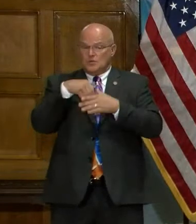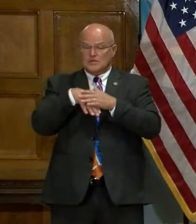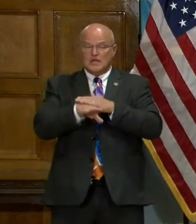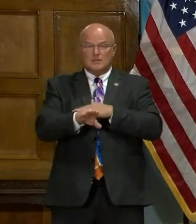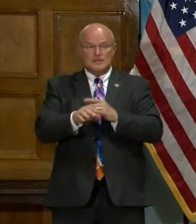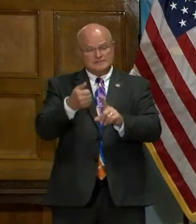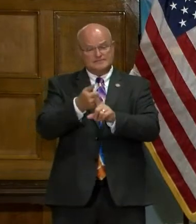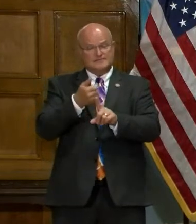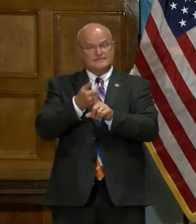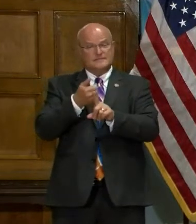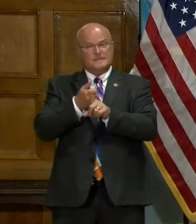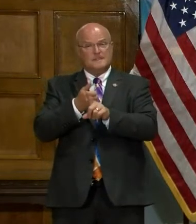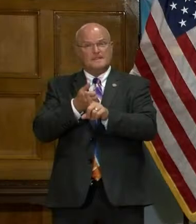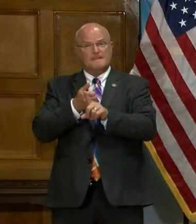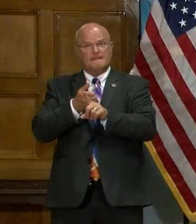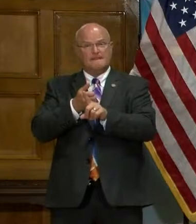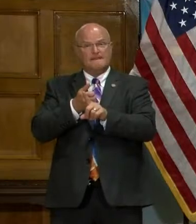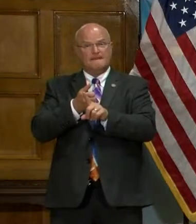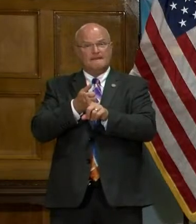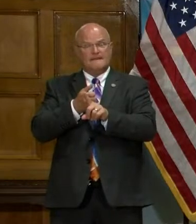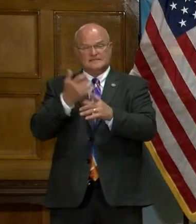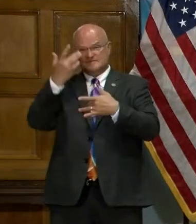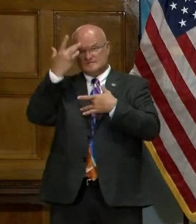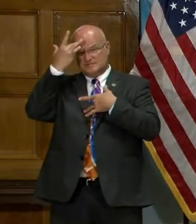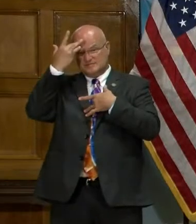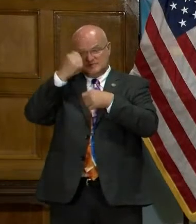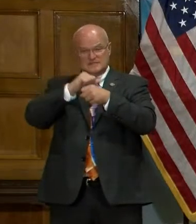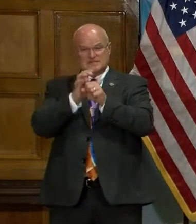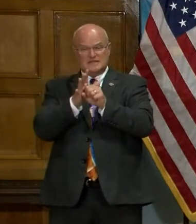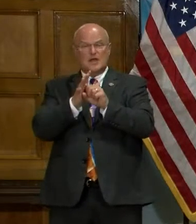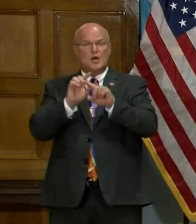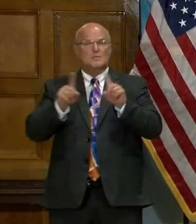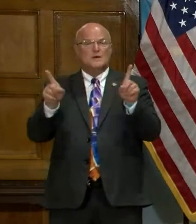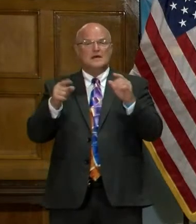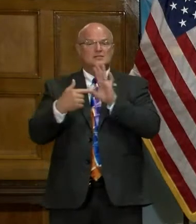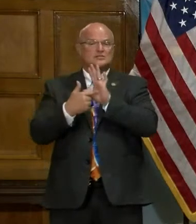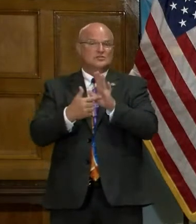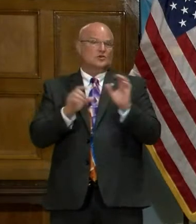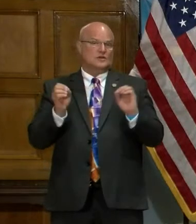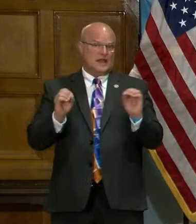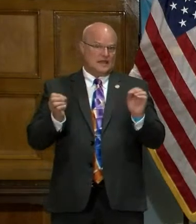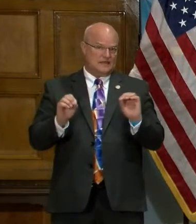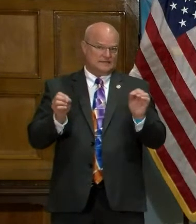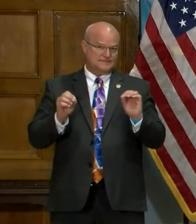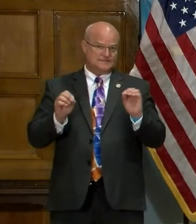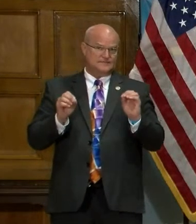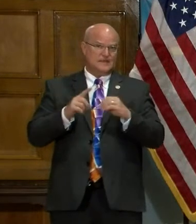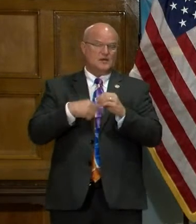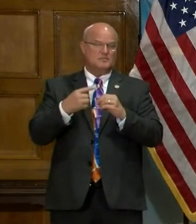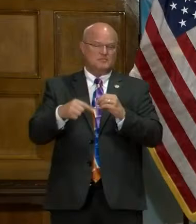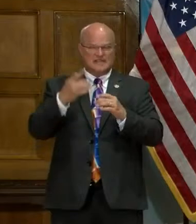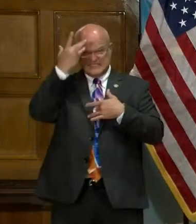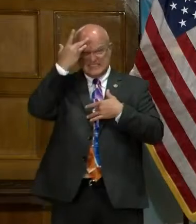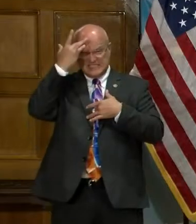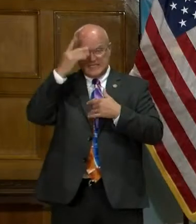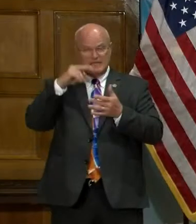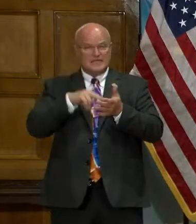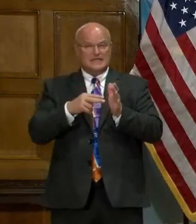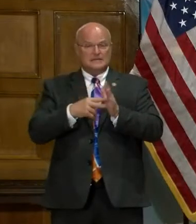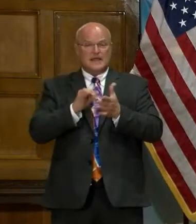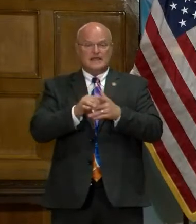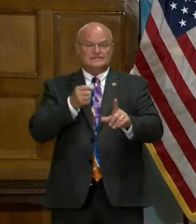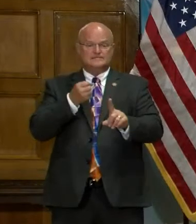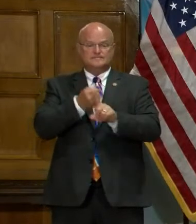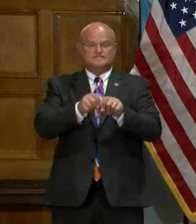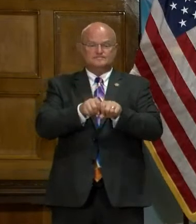come in who is who's infected asymptomatically, pre-symptomatically, otherwise, and that doesn't mean that that's where